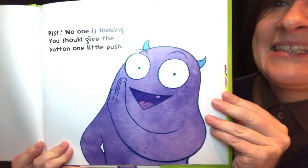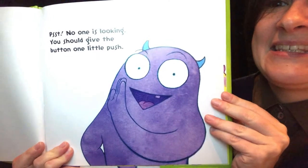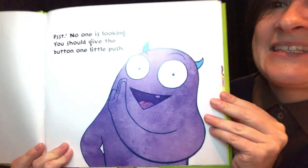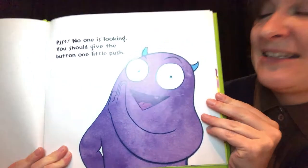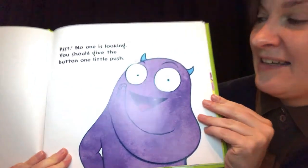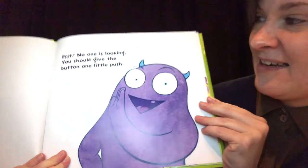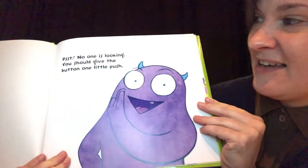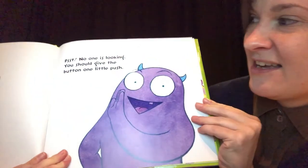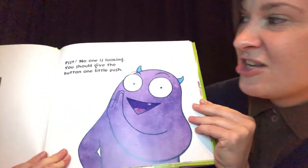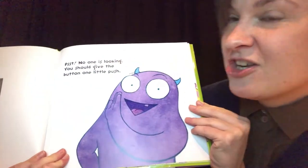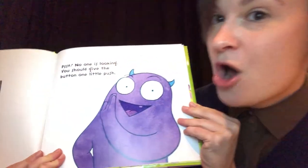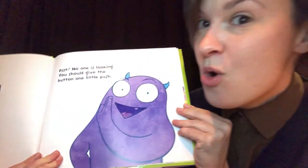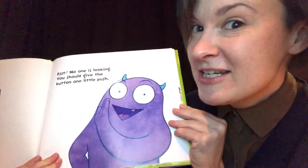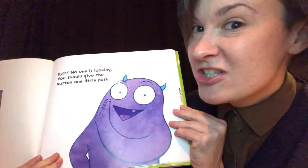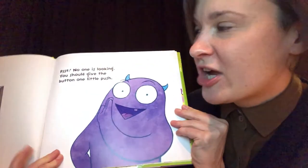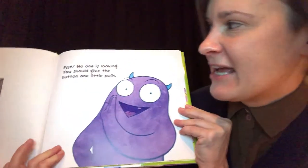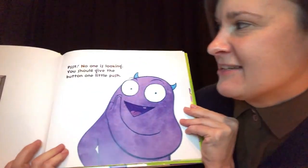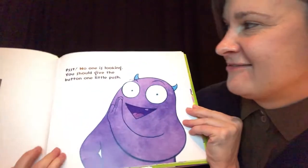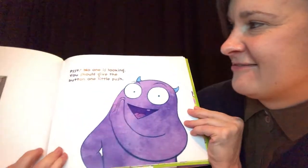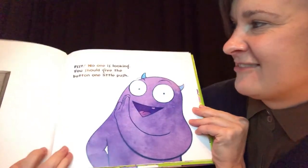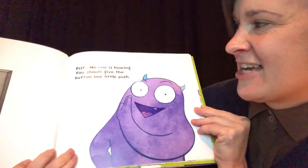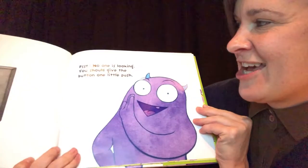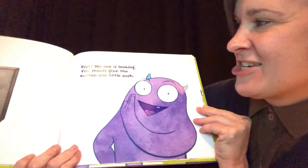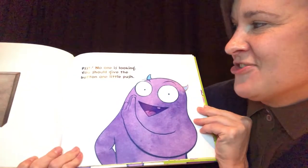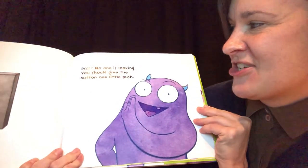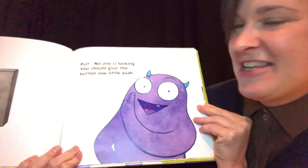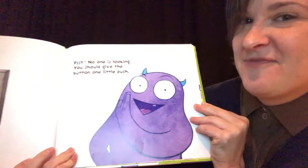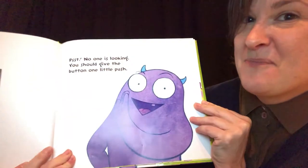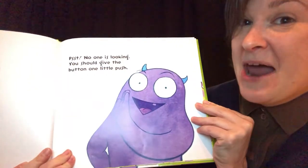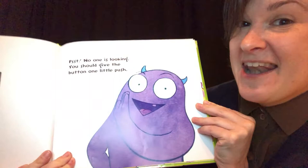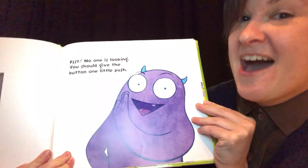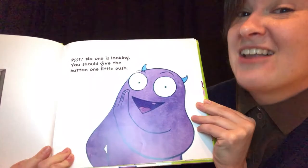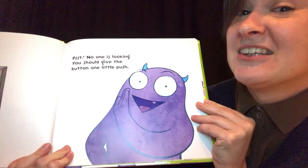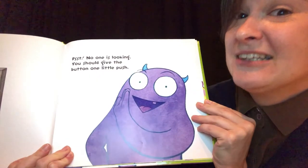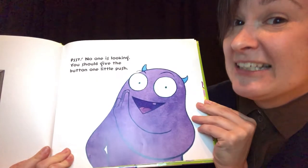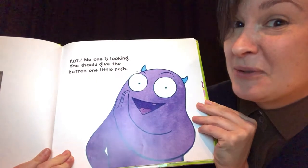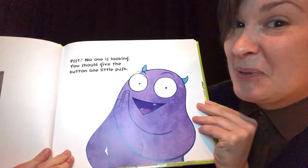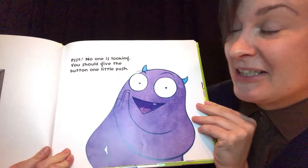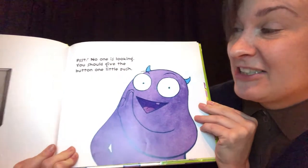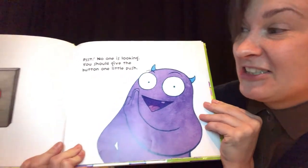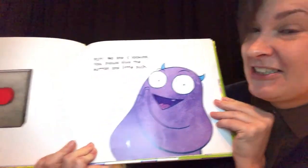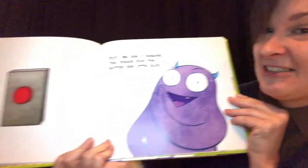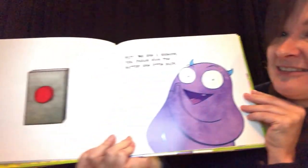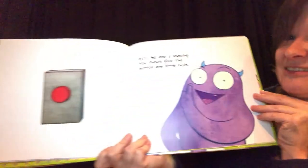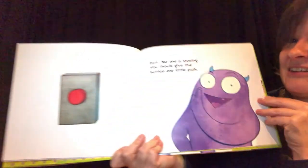Psst. No one is looking. You should give the button a little push.